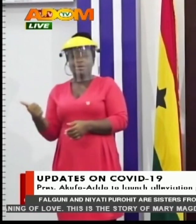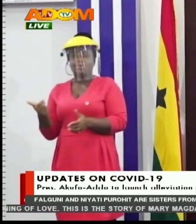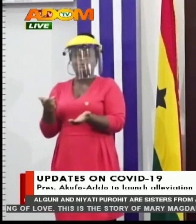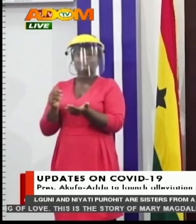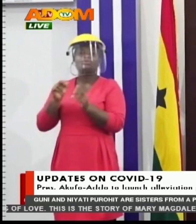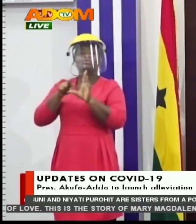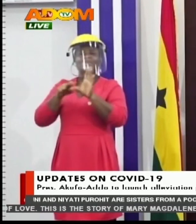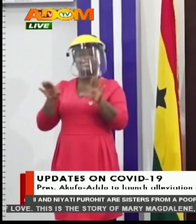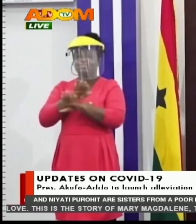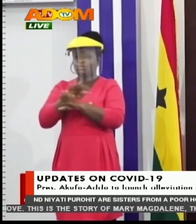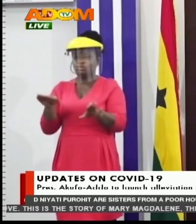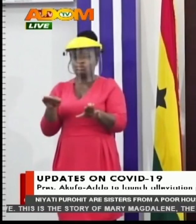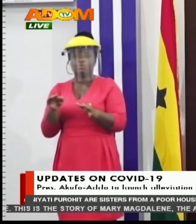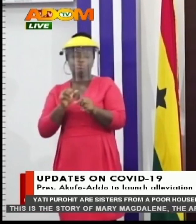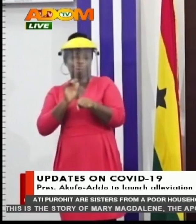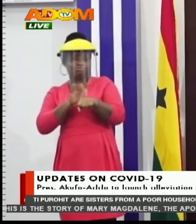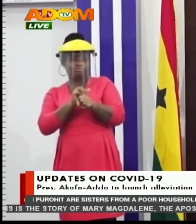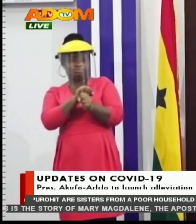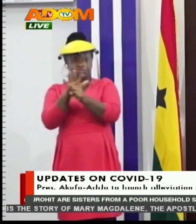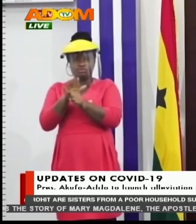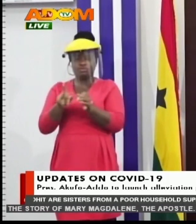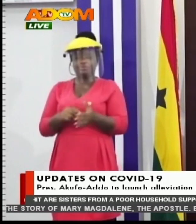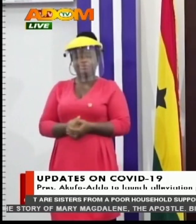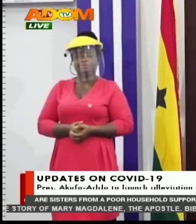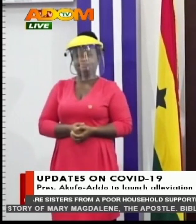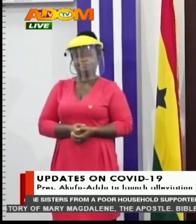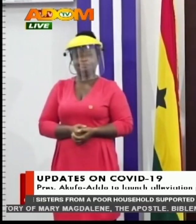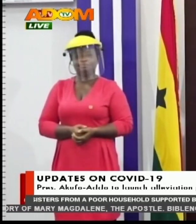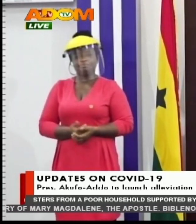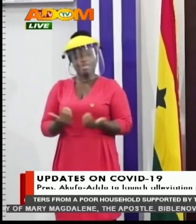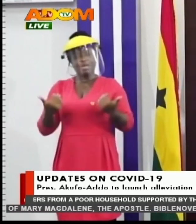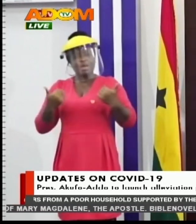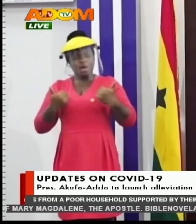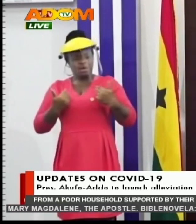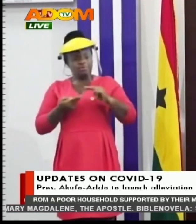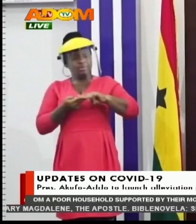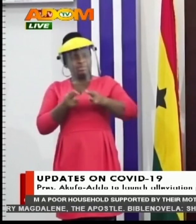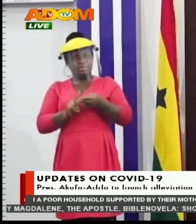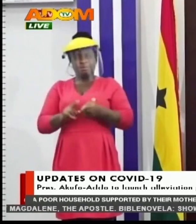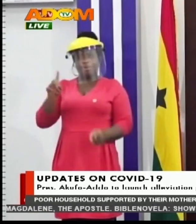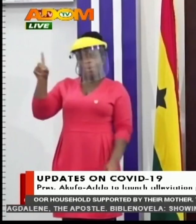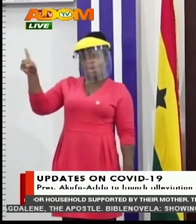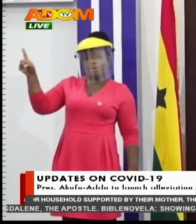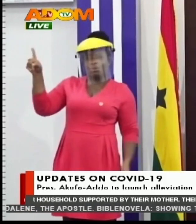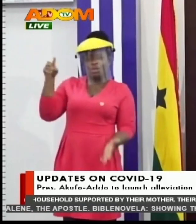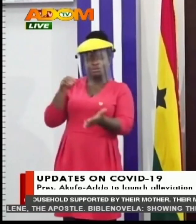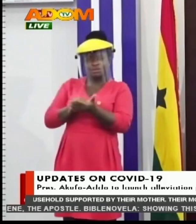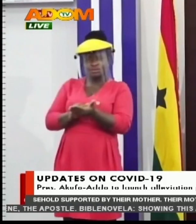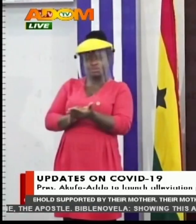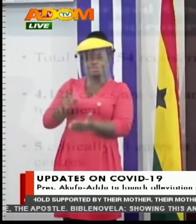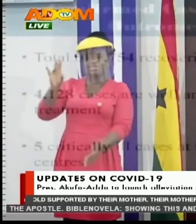to treatment. 5 of them can be classified as critically ill, but nobody is yet on